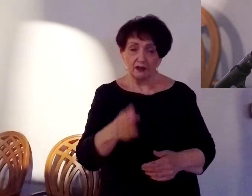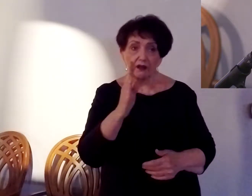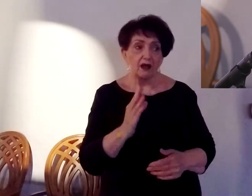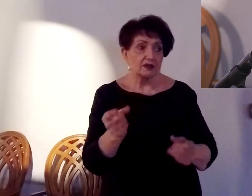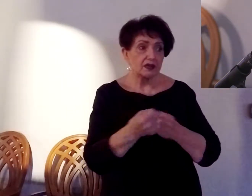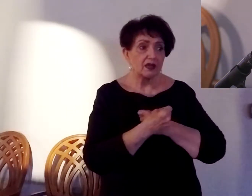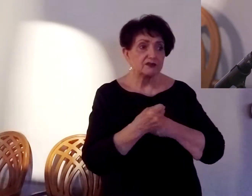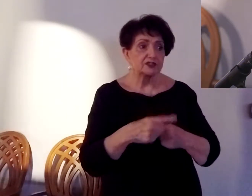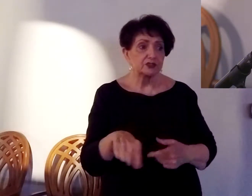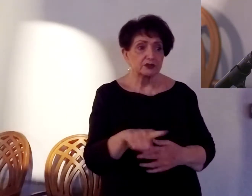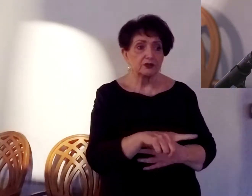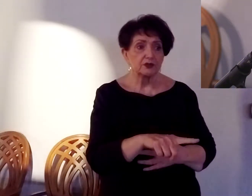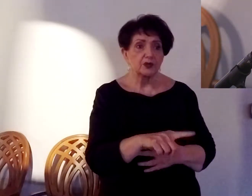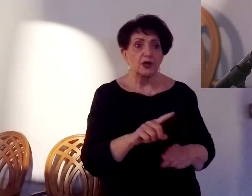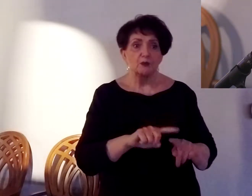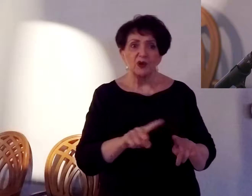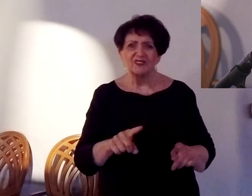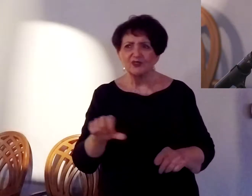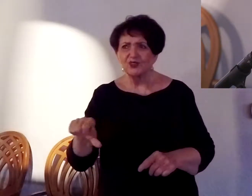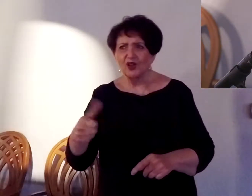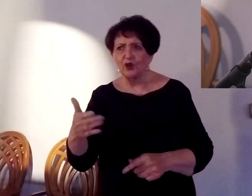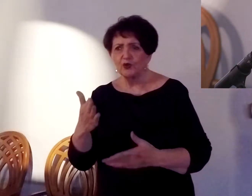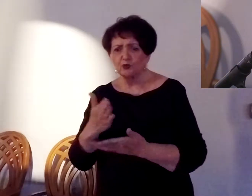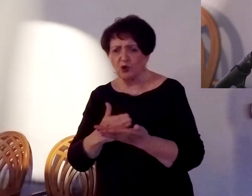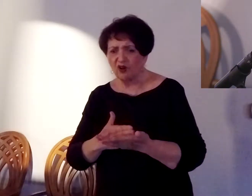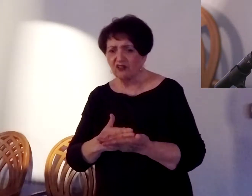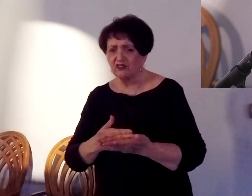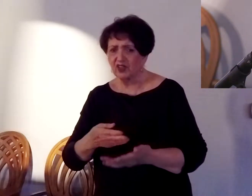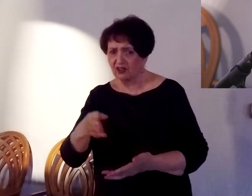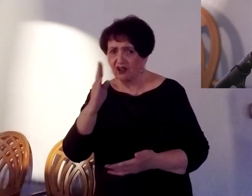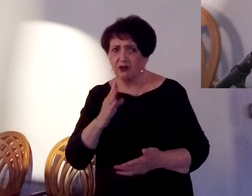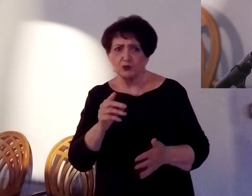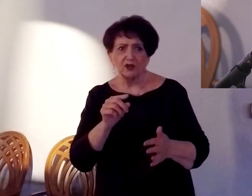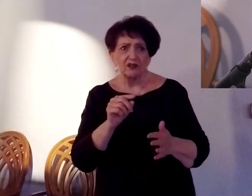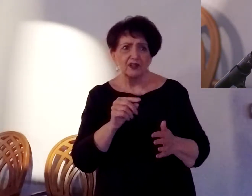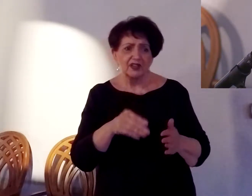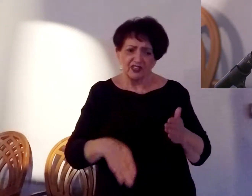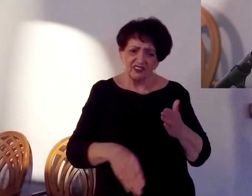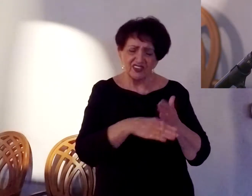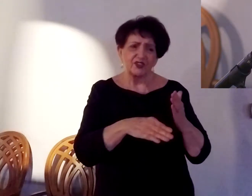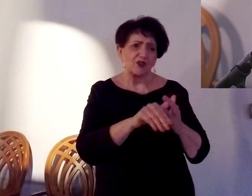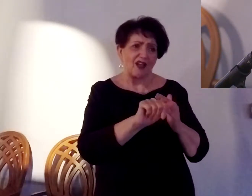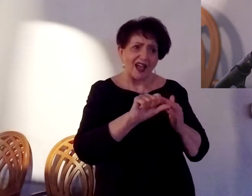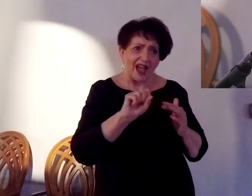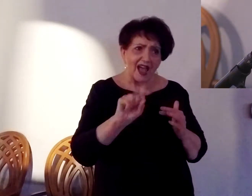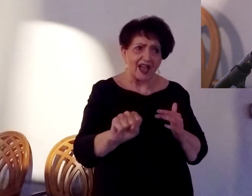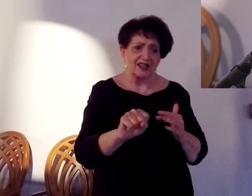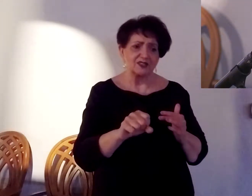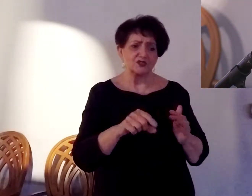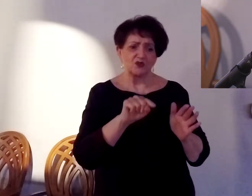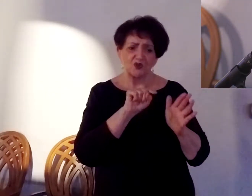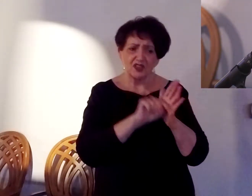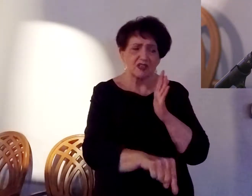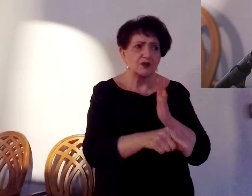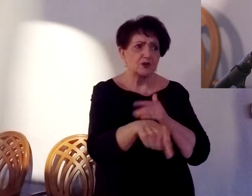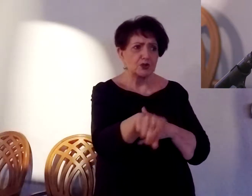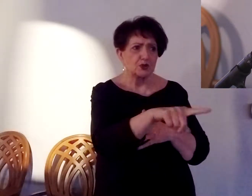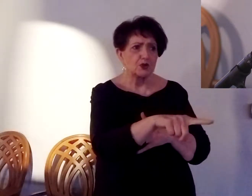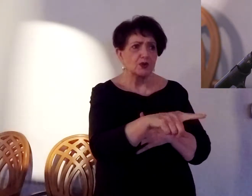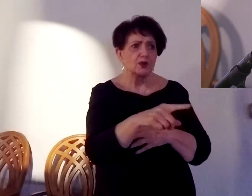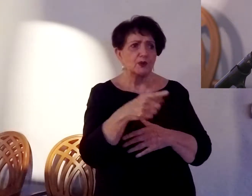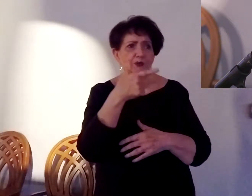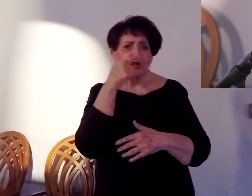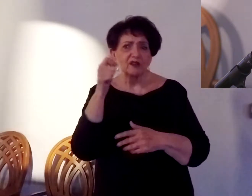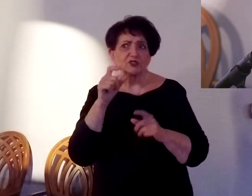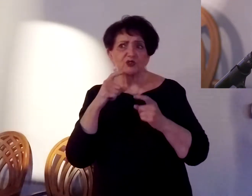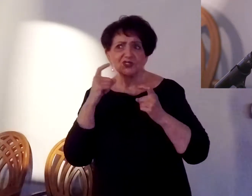there's this other part that God is going to kick your ass or kill you because you are a creepy sinner